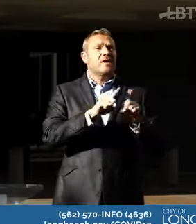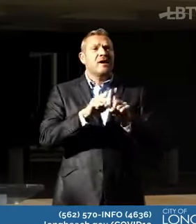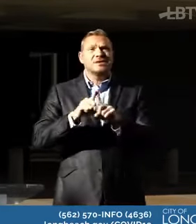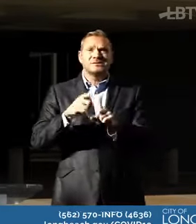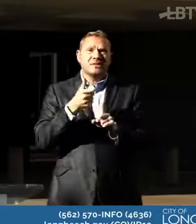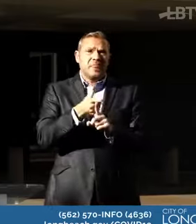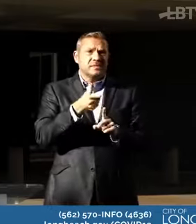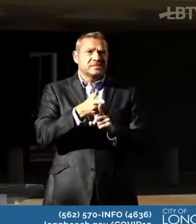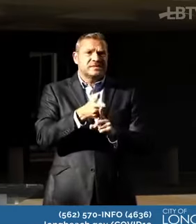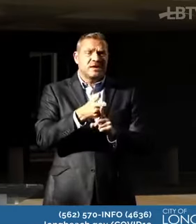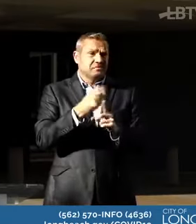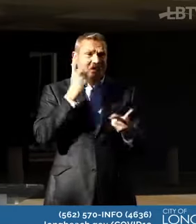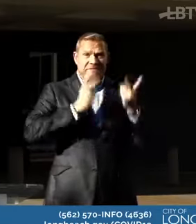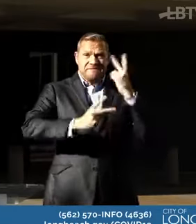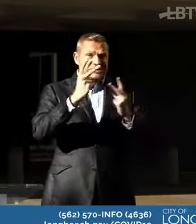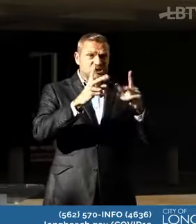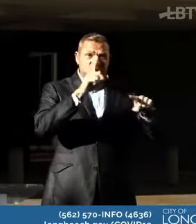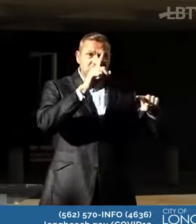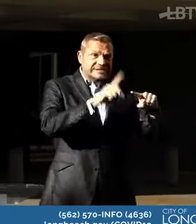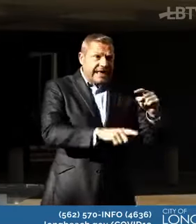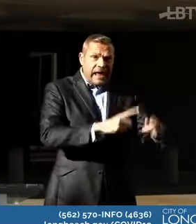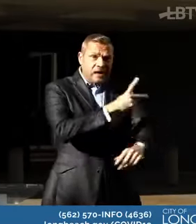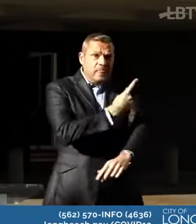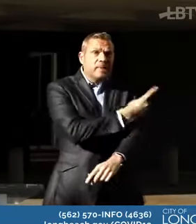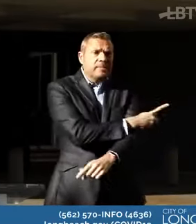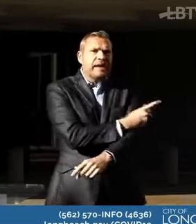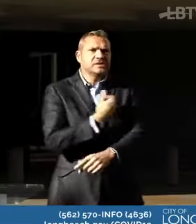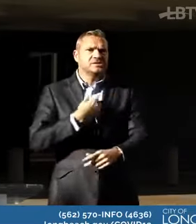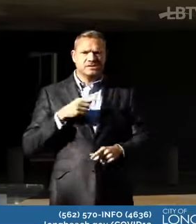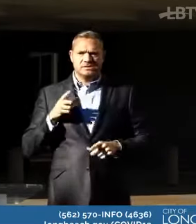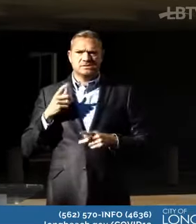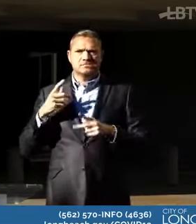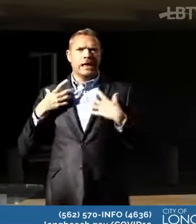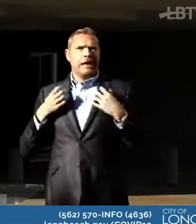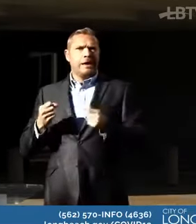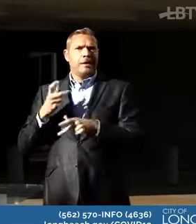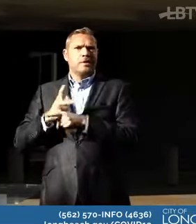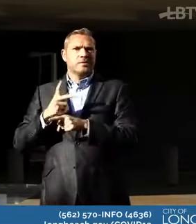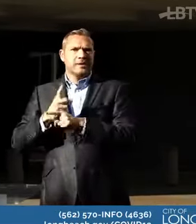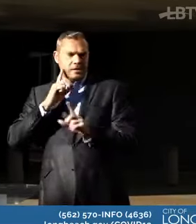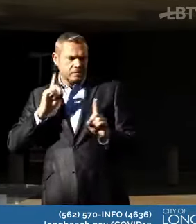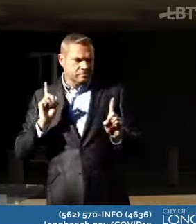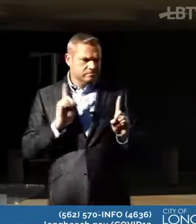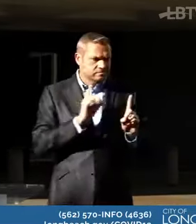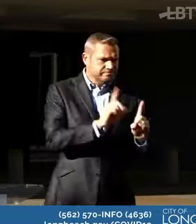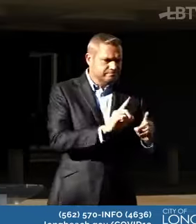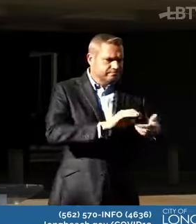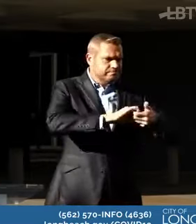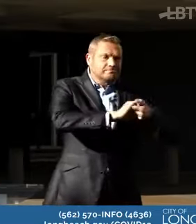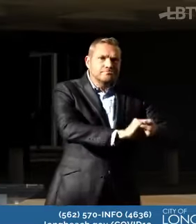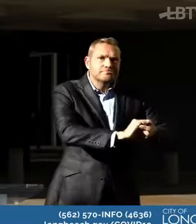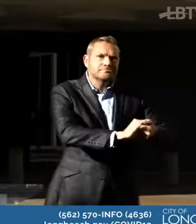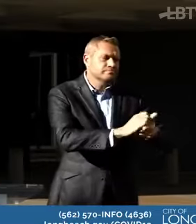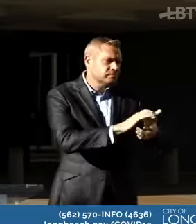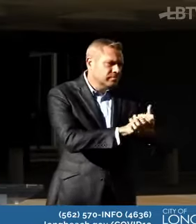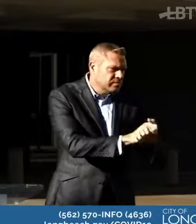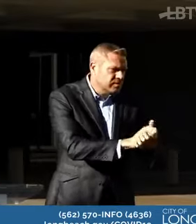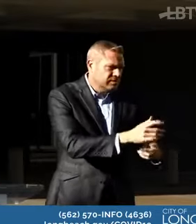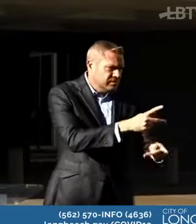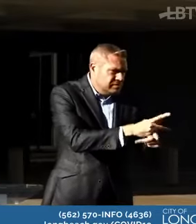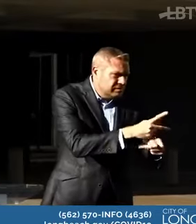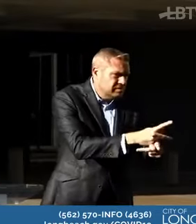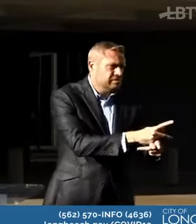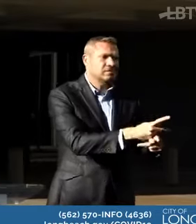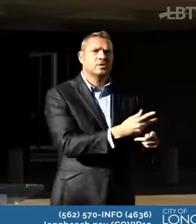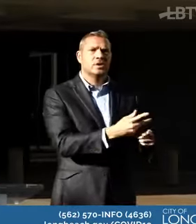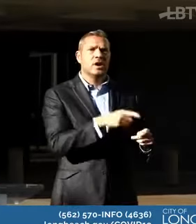hands when visitors weren't allowed. They were and continue to be pushed to the brink. They've been working long hours, wearing